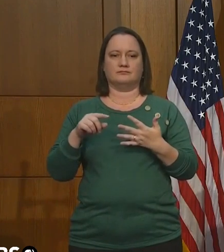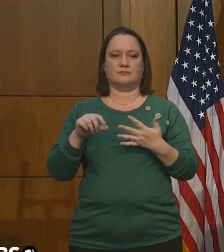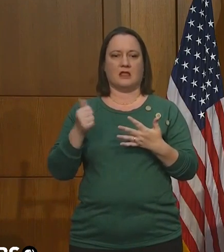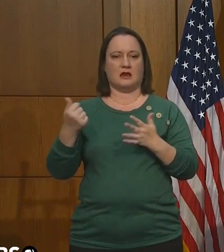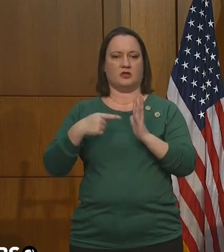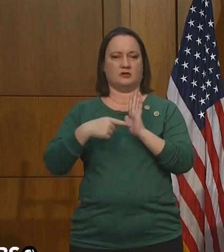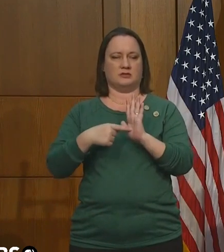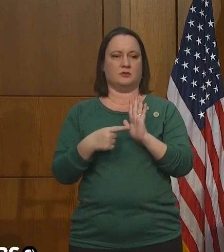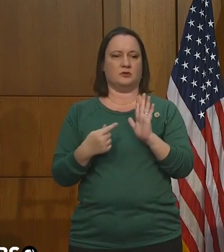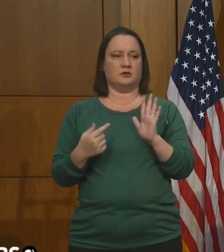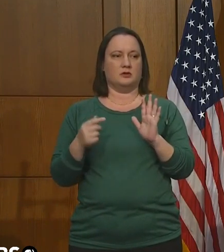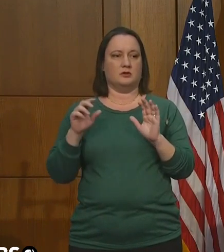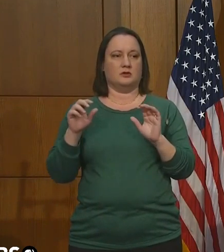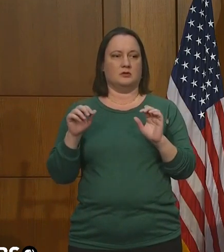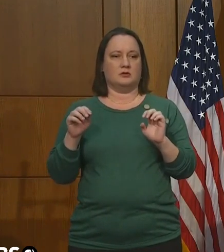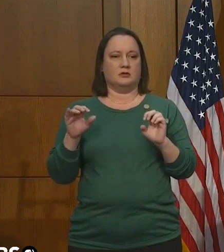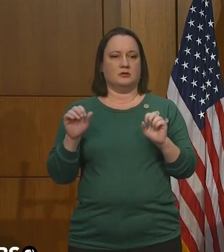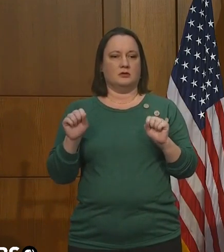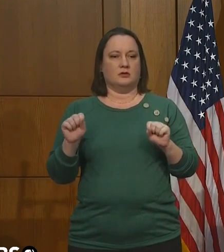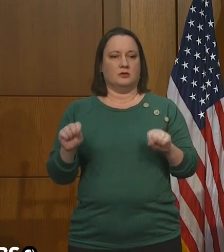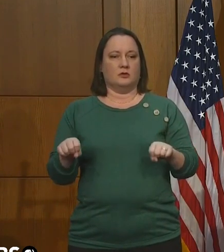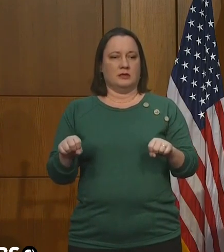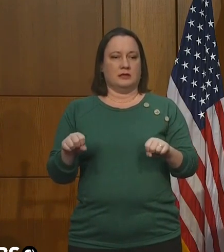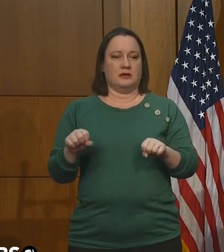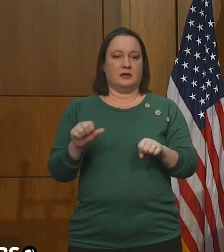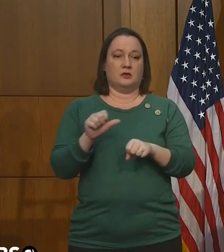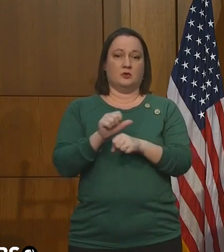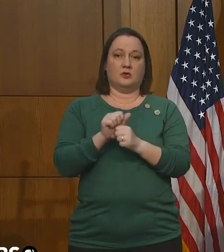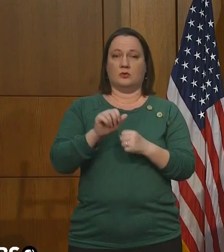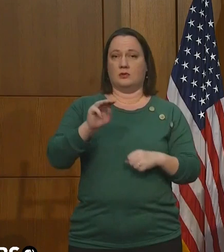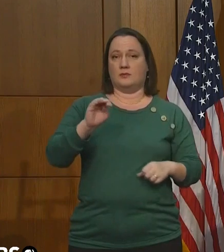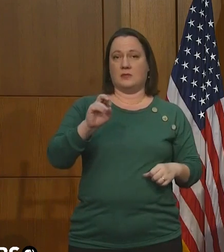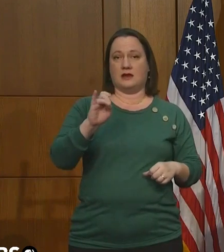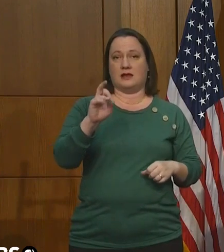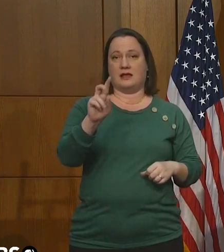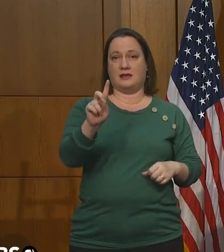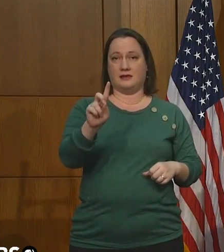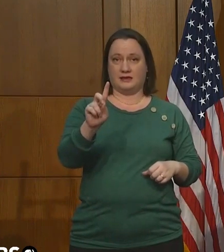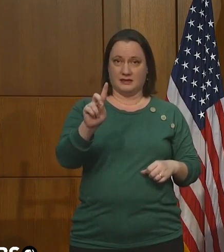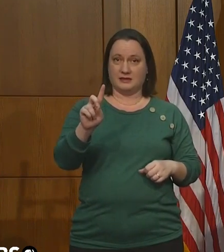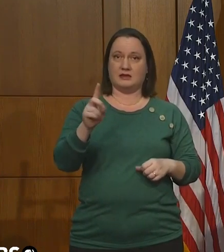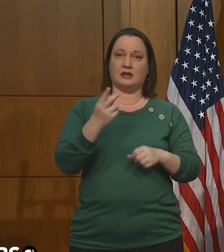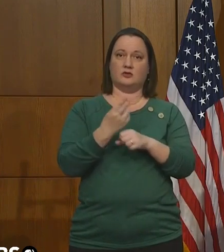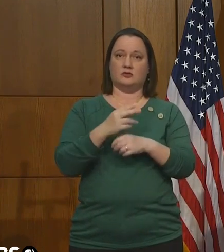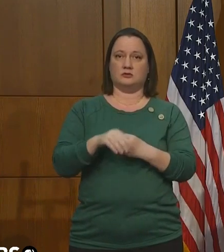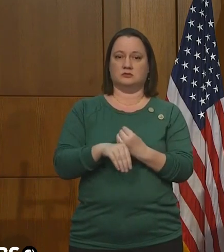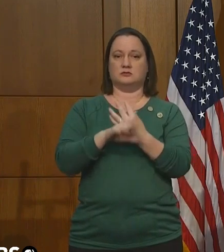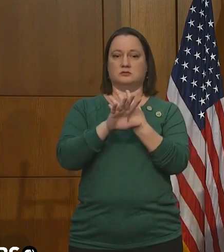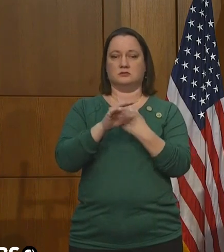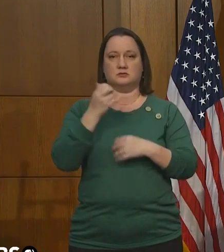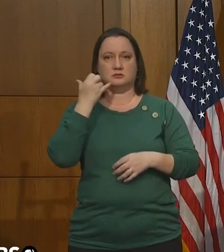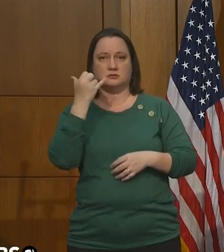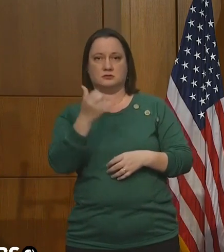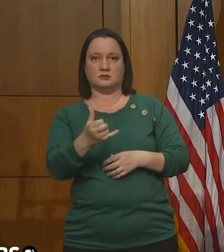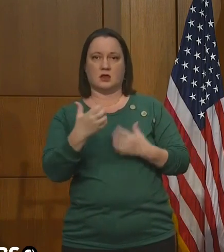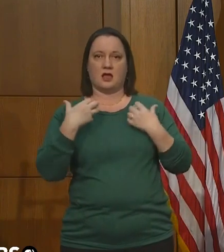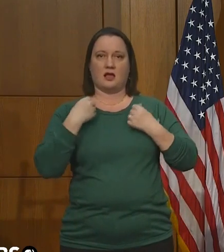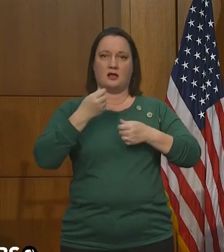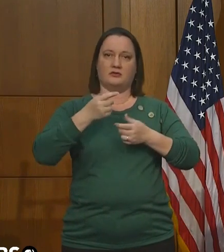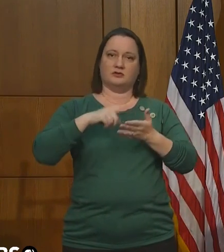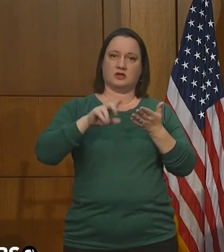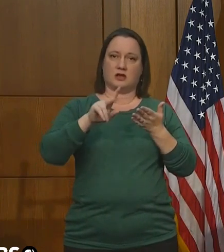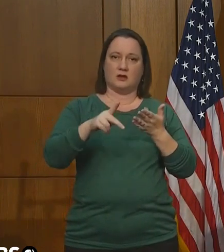another great example, it allows us to work with Medicaid and have telehealth compensated. And so what